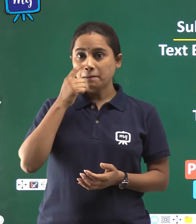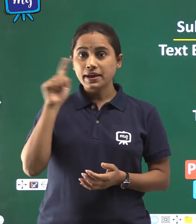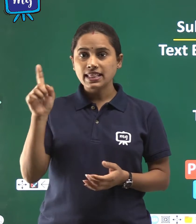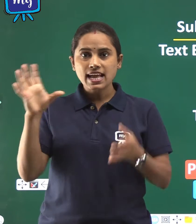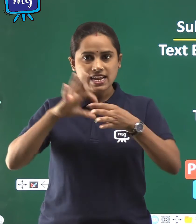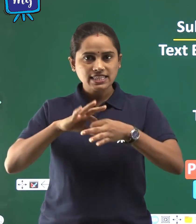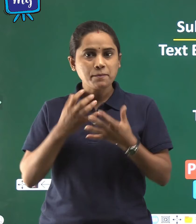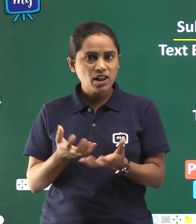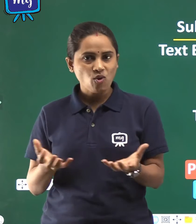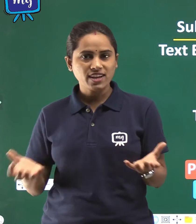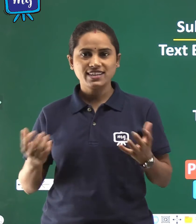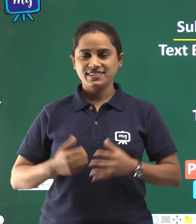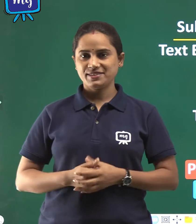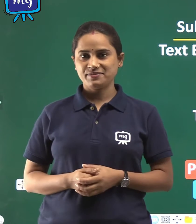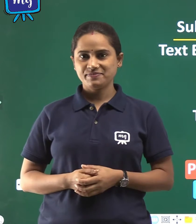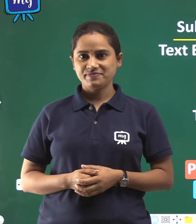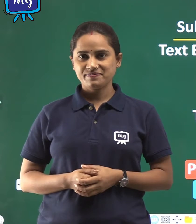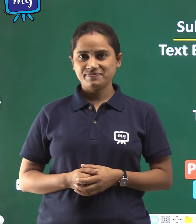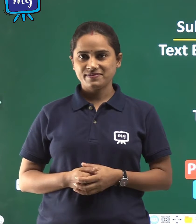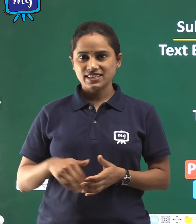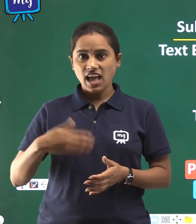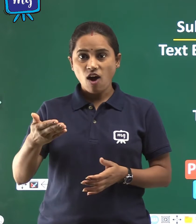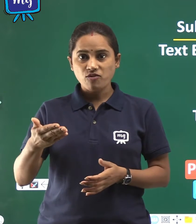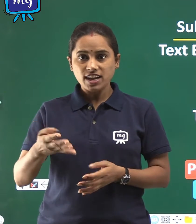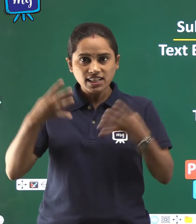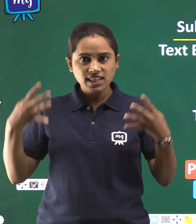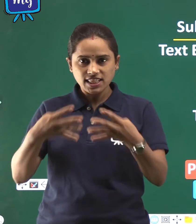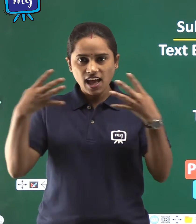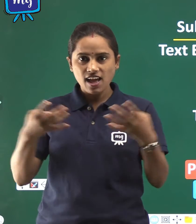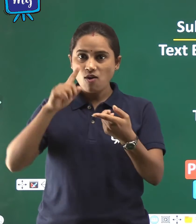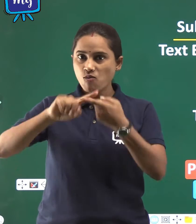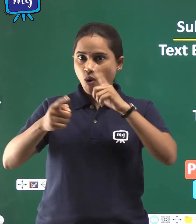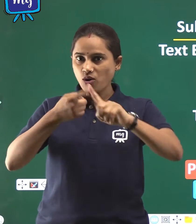mother's belongings after the war